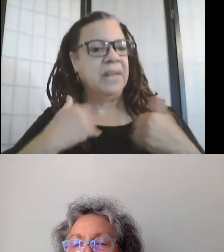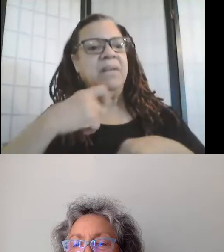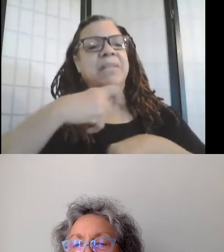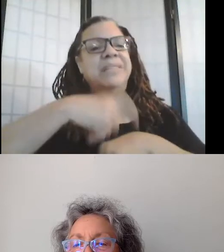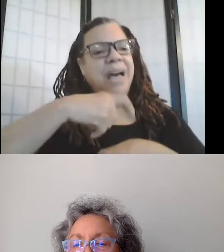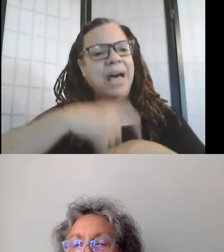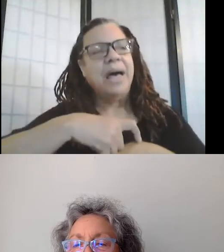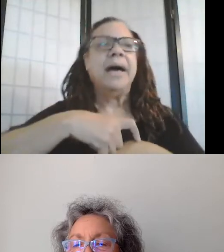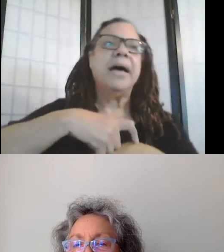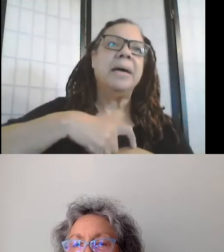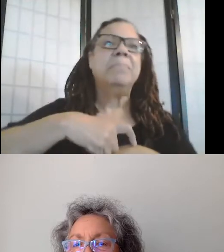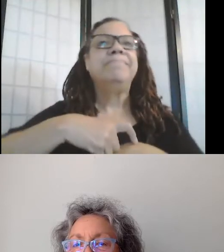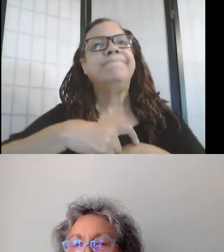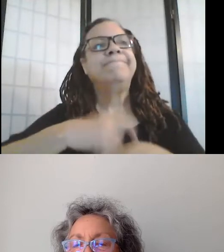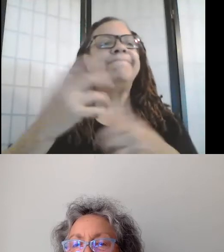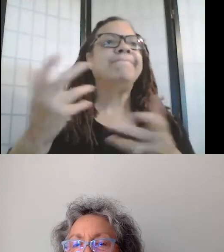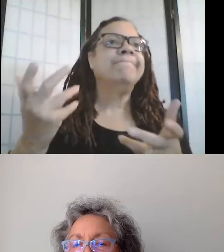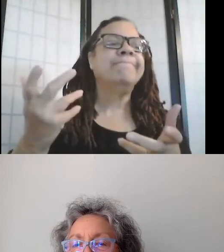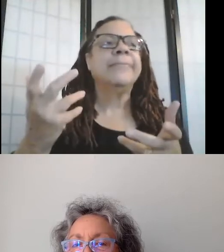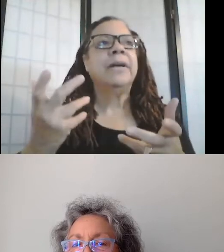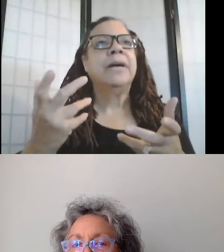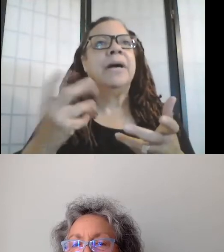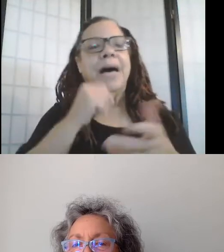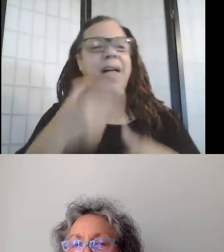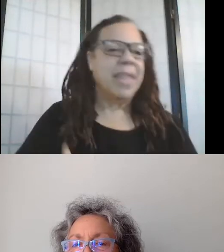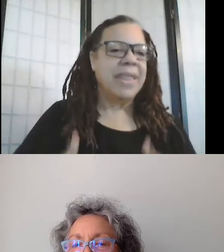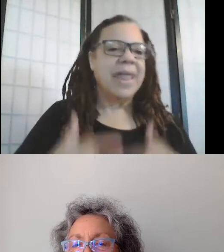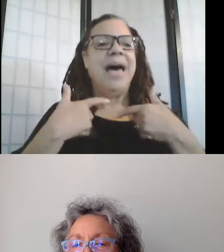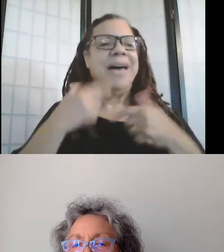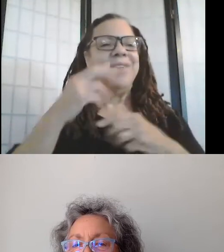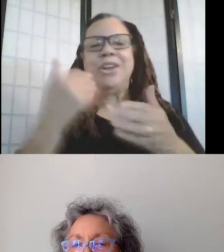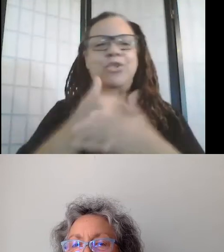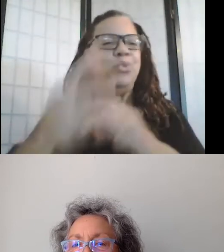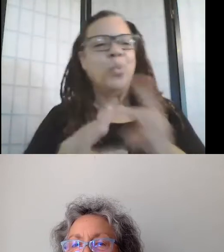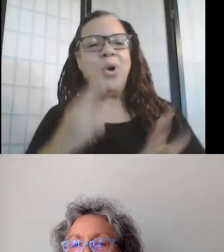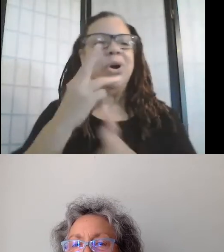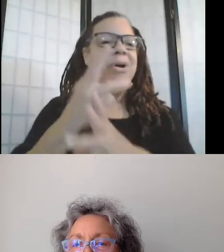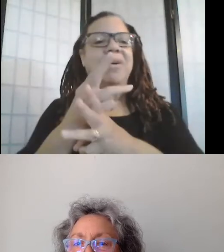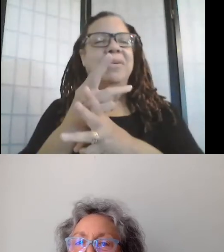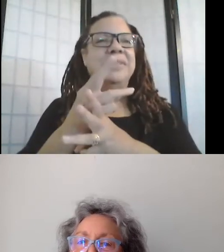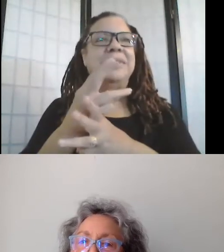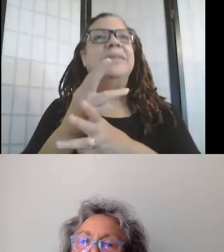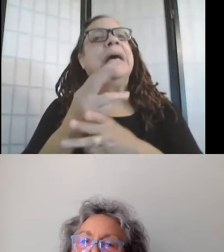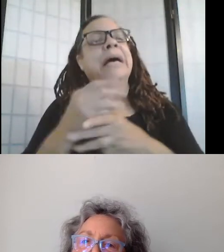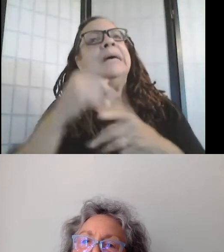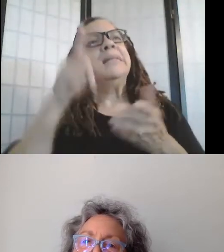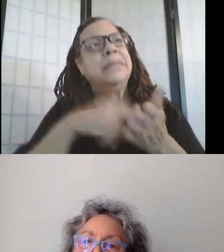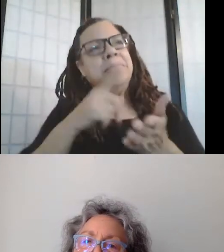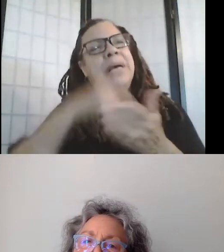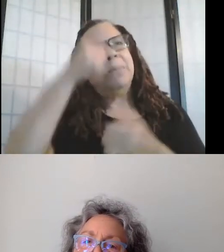of being alive in the world. And in a way, I'm reminded